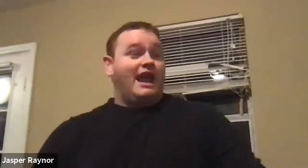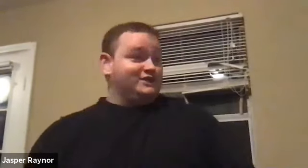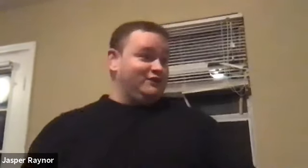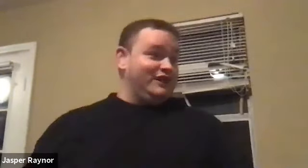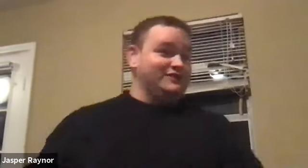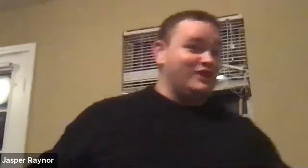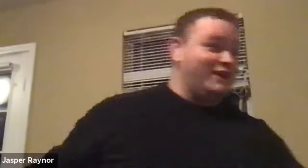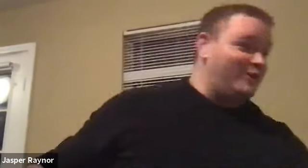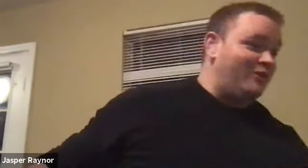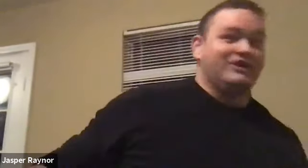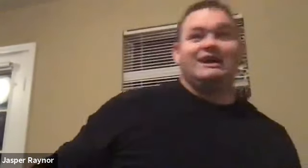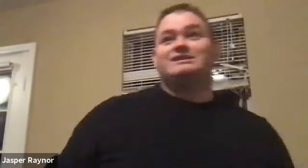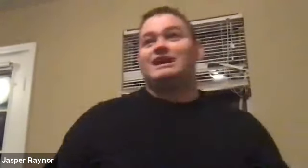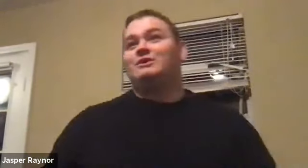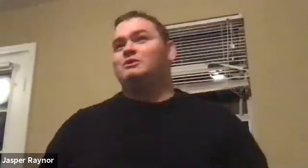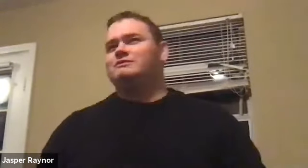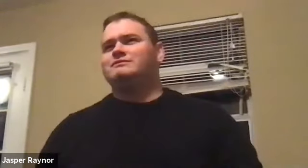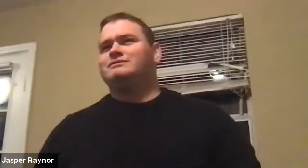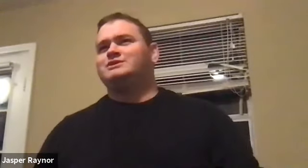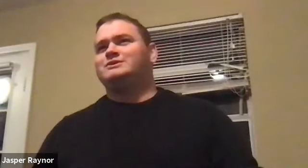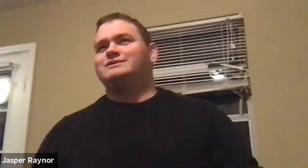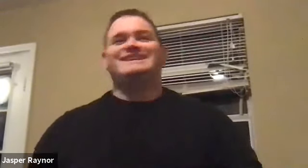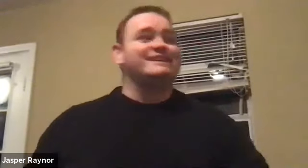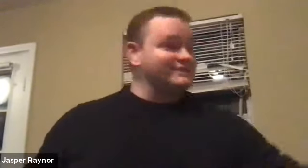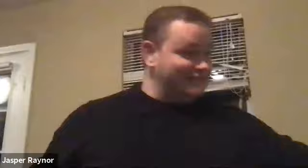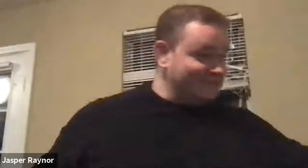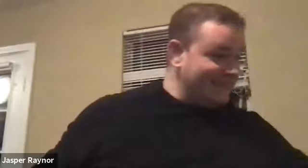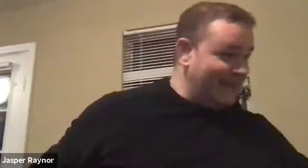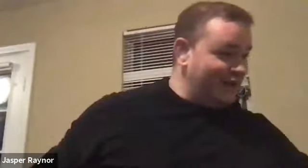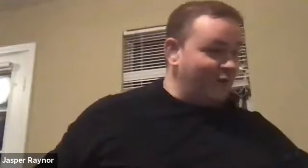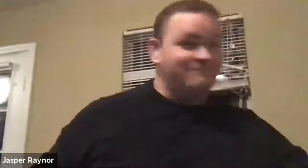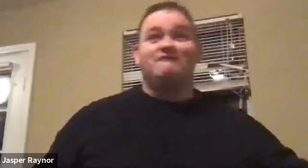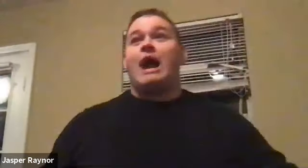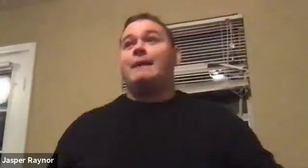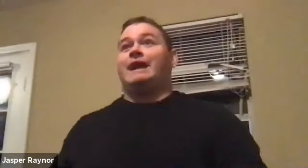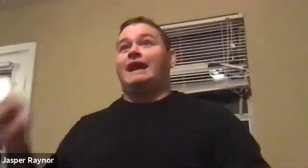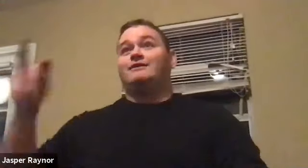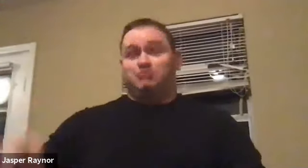And she reached around the corner, and I was like, what you doing? Next thing I know, frying pan.